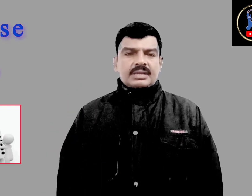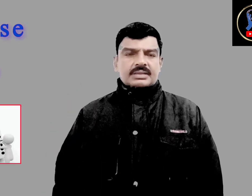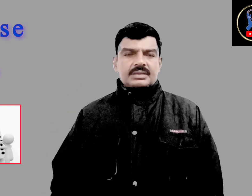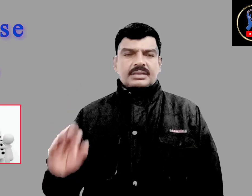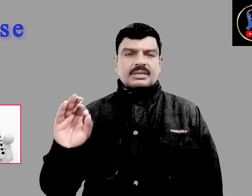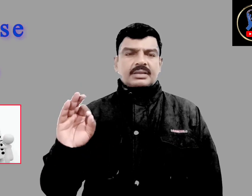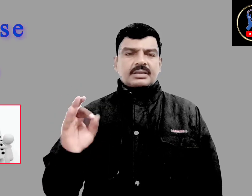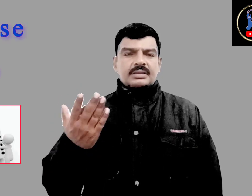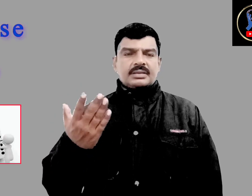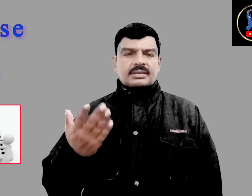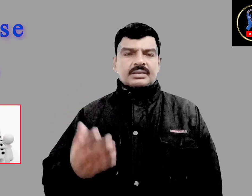cause,